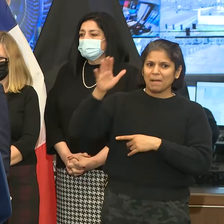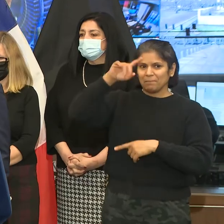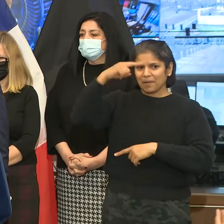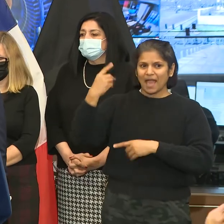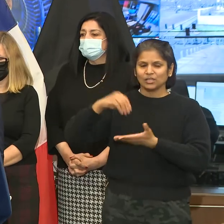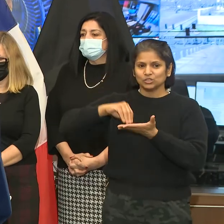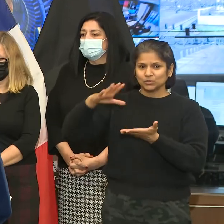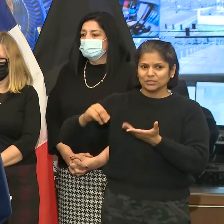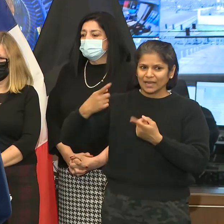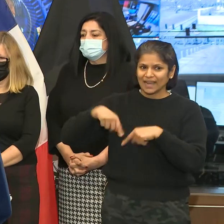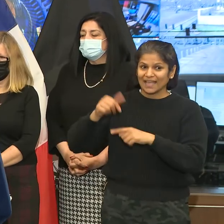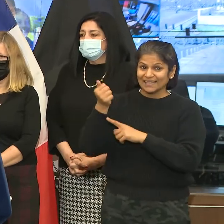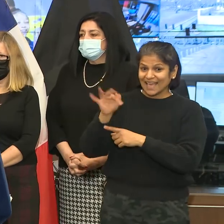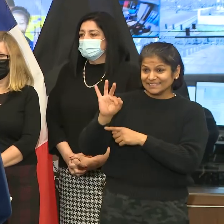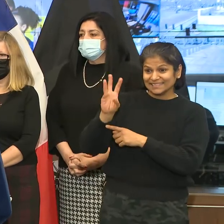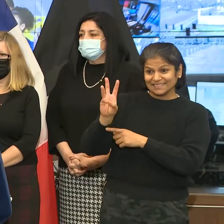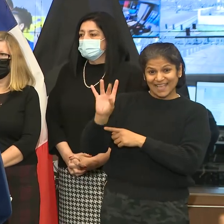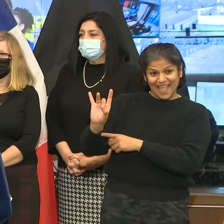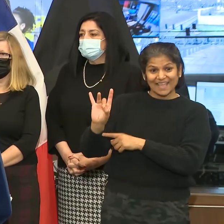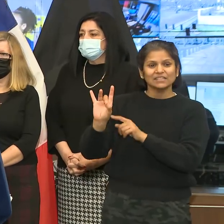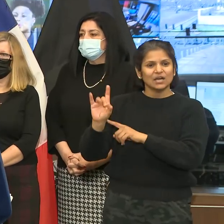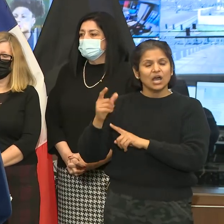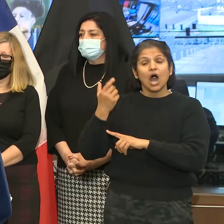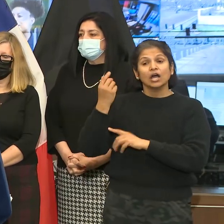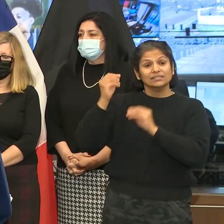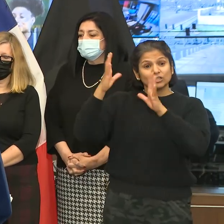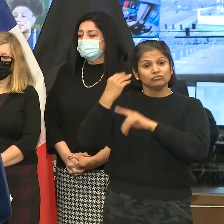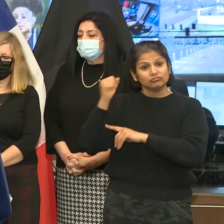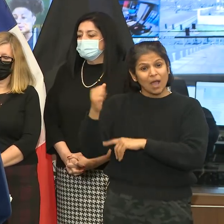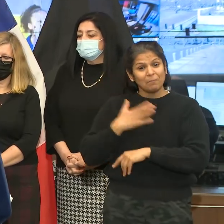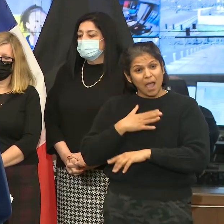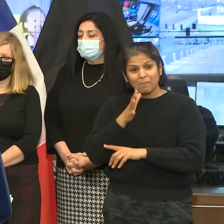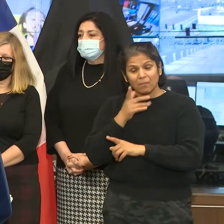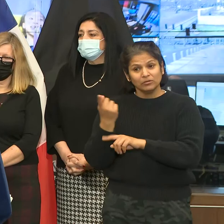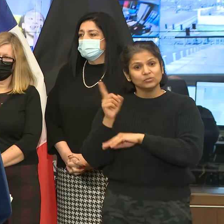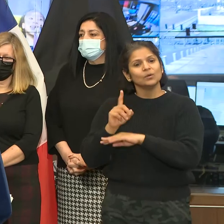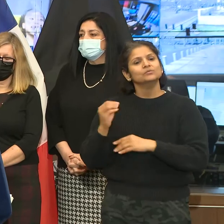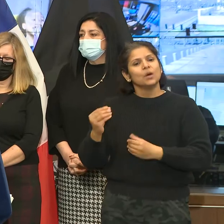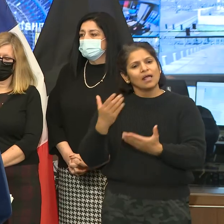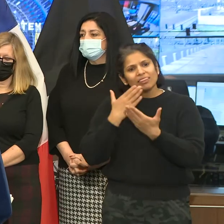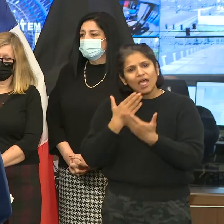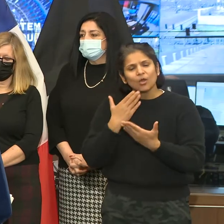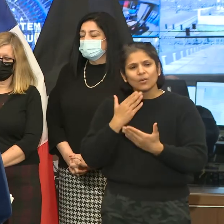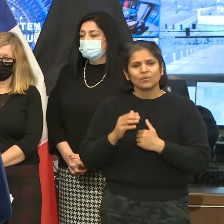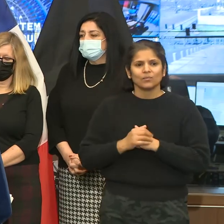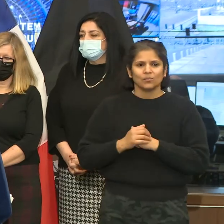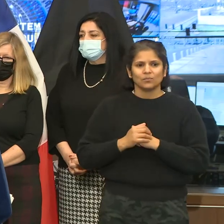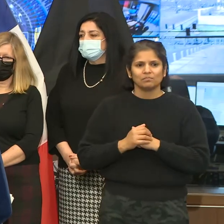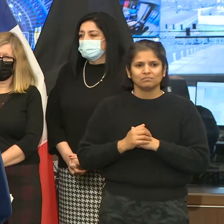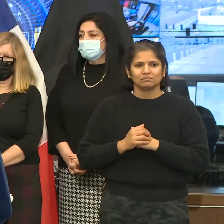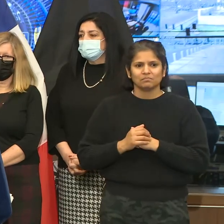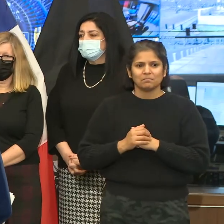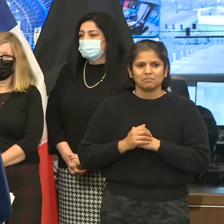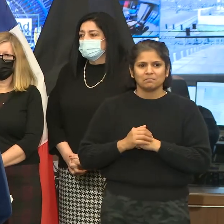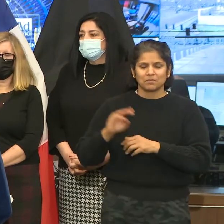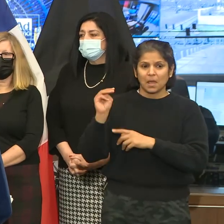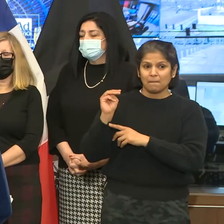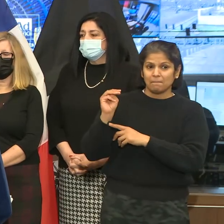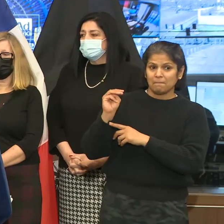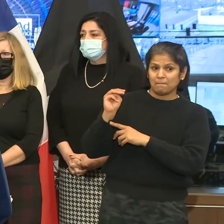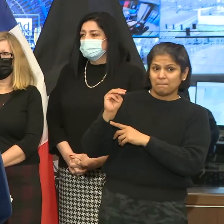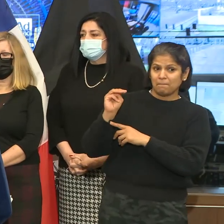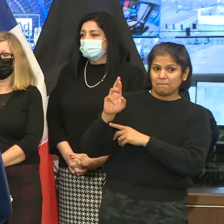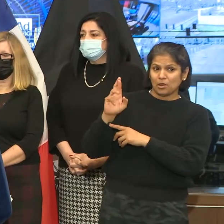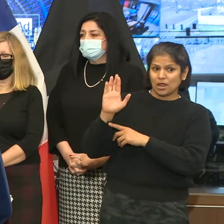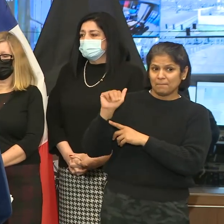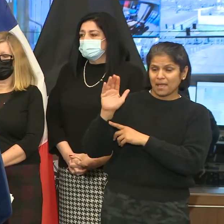Mayor and Chief Banks, for the opportunity to continue that tradition of service here at New York City Emergency Management. To the women and